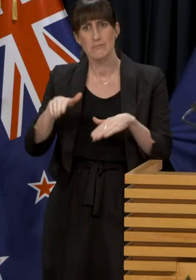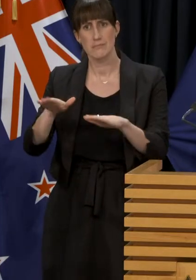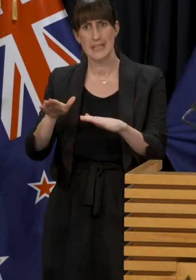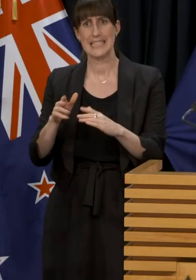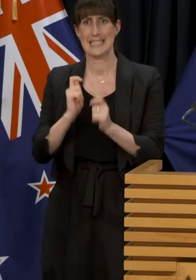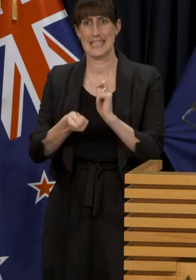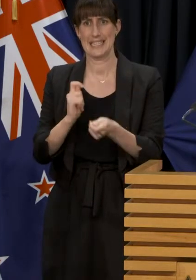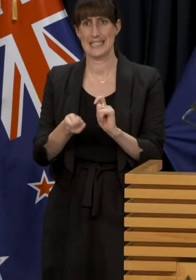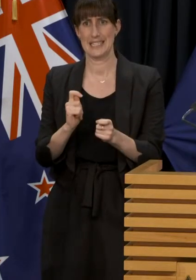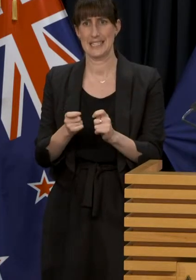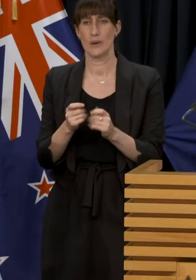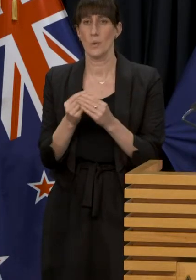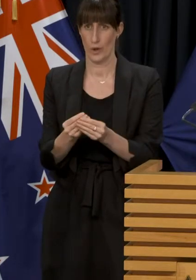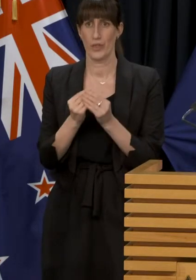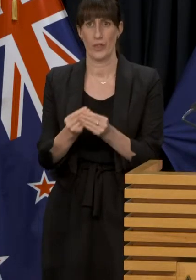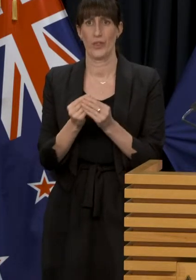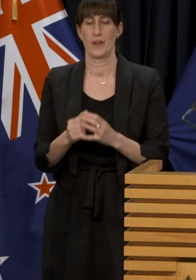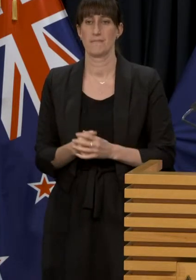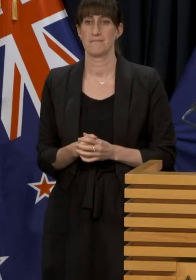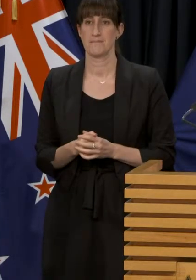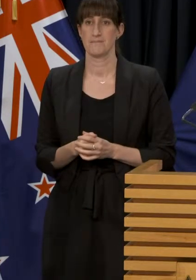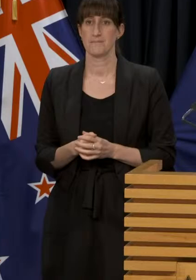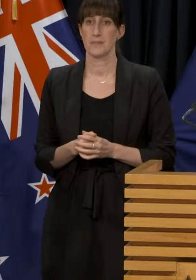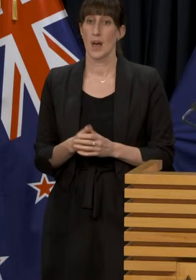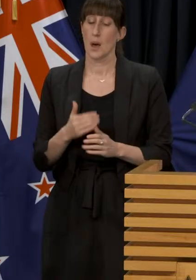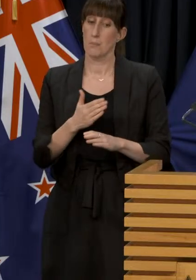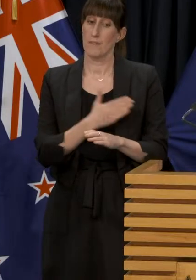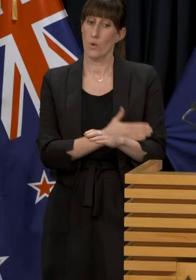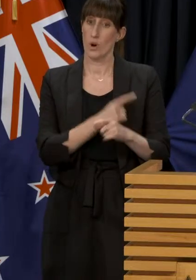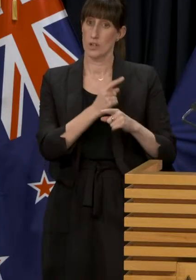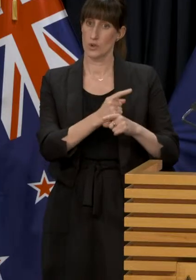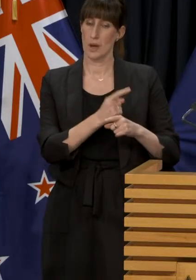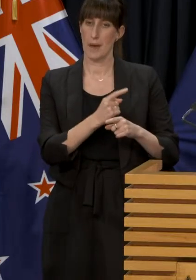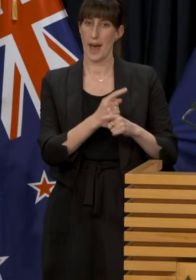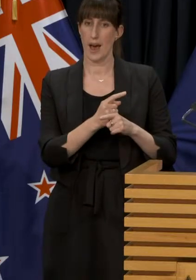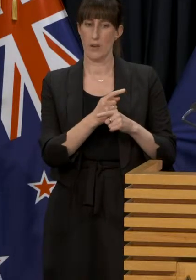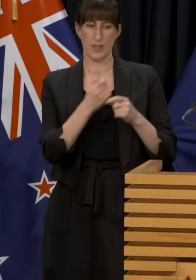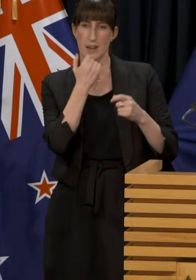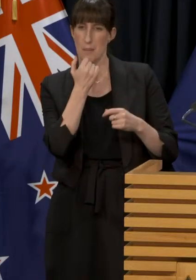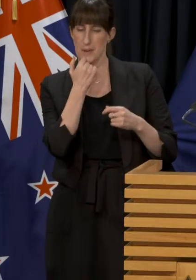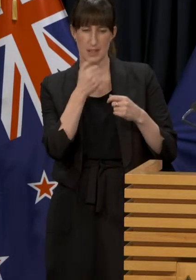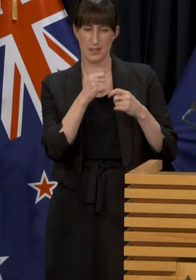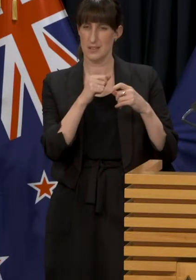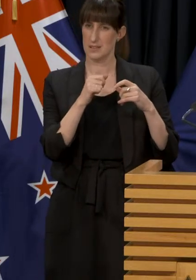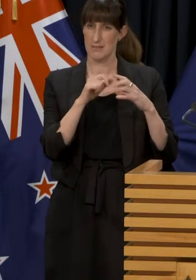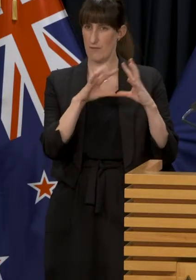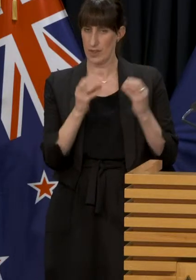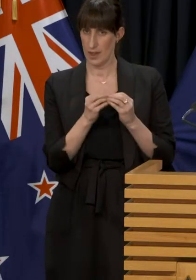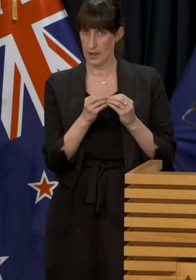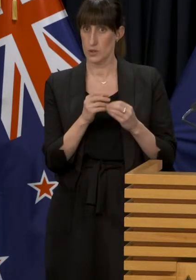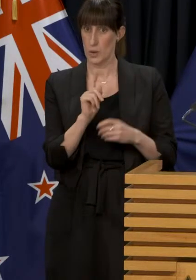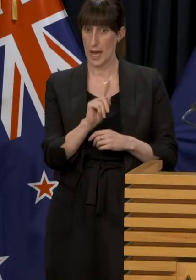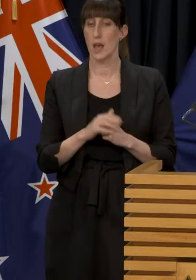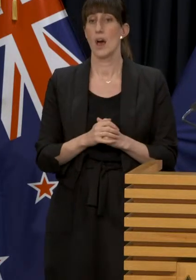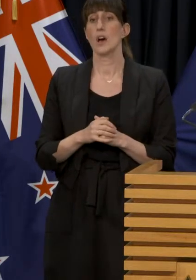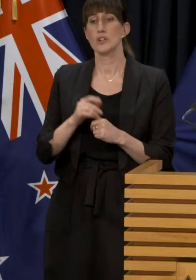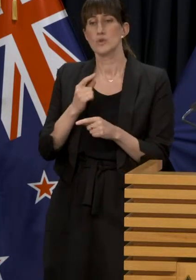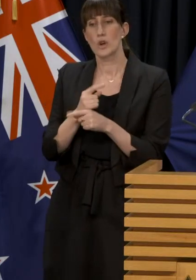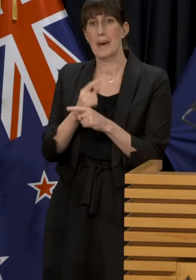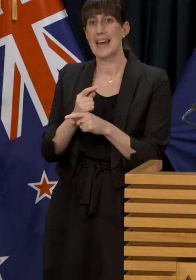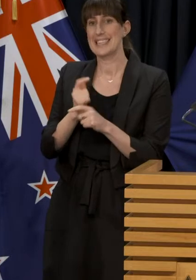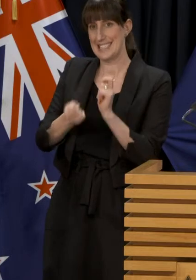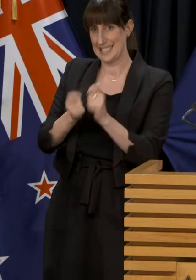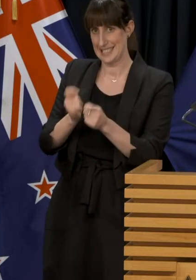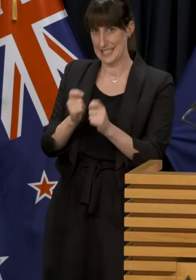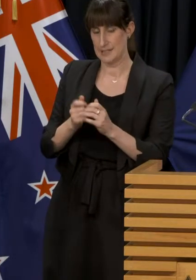worthwhile. So finally, before we get an update on today's situation, a quick comment on testing numbers. The trend